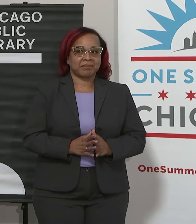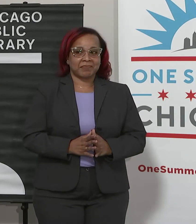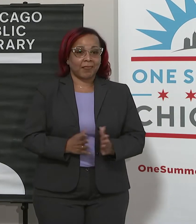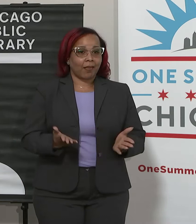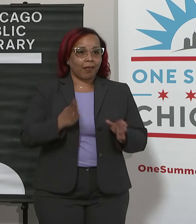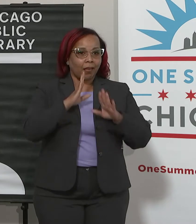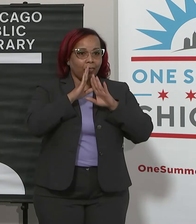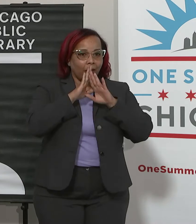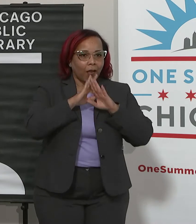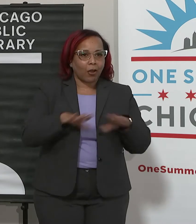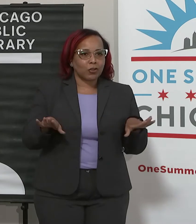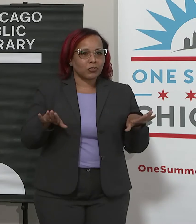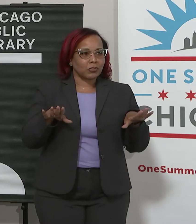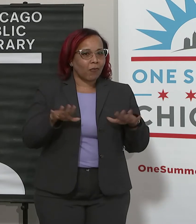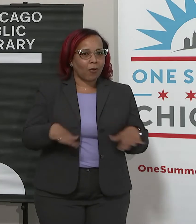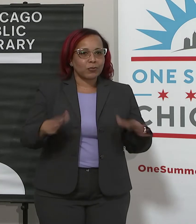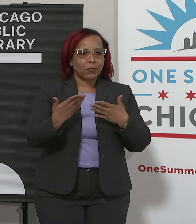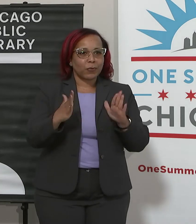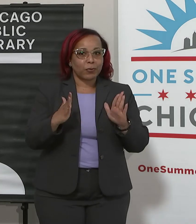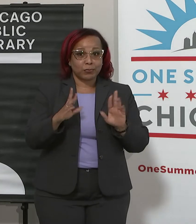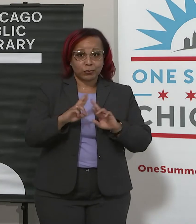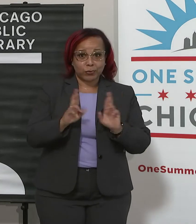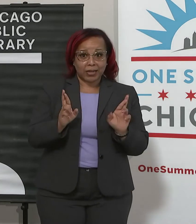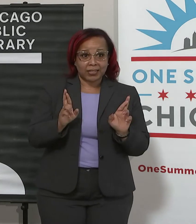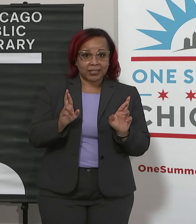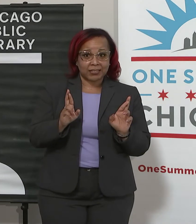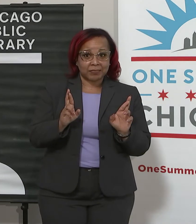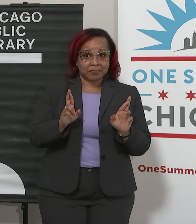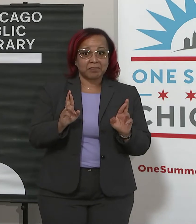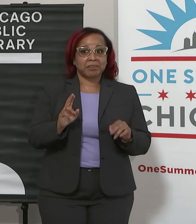Hush falls over the room. All right, we ready?